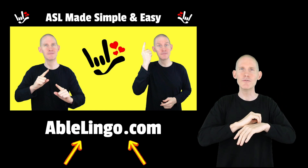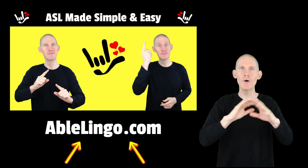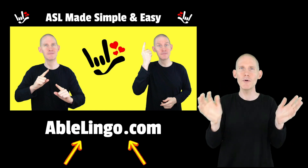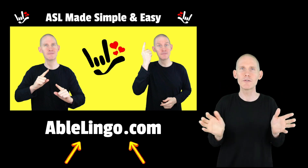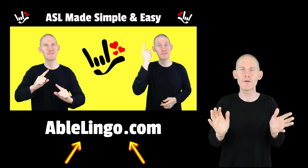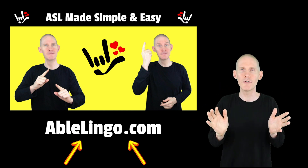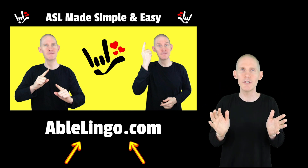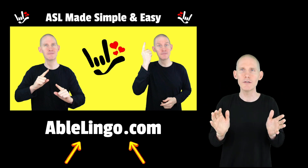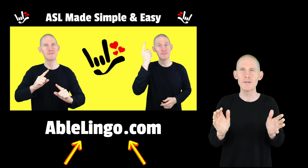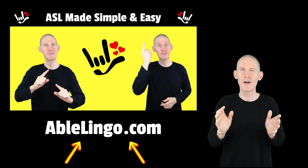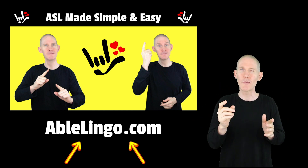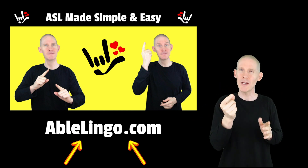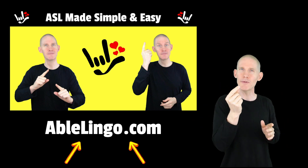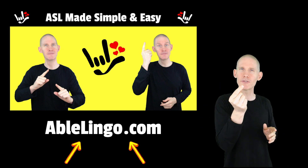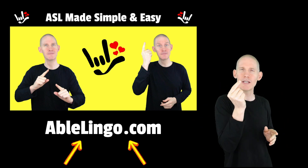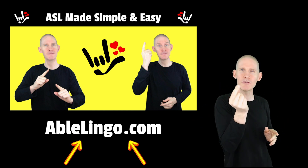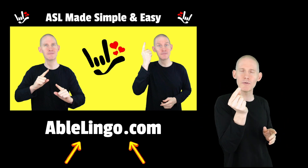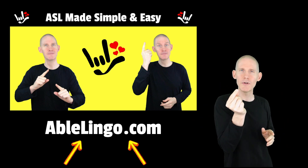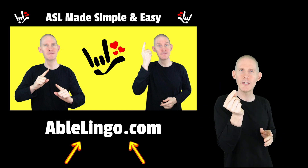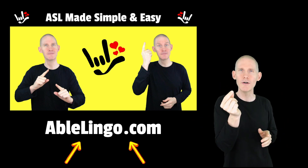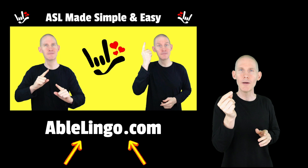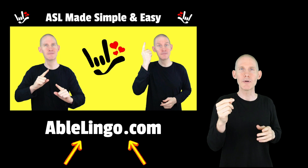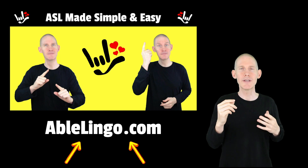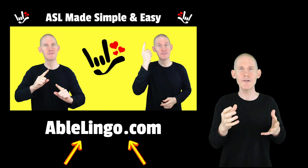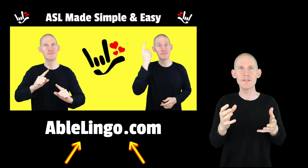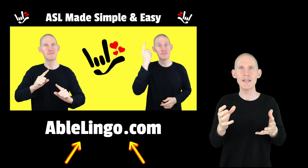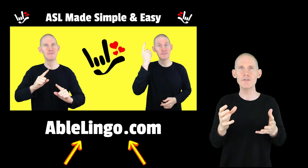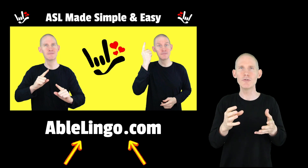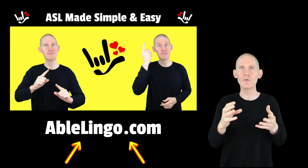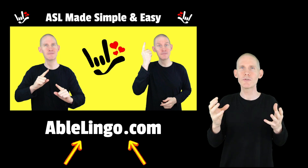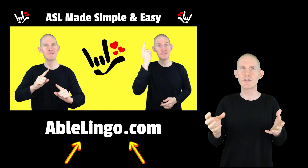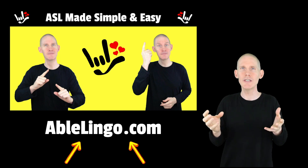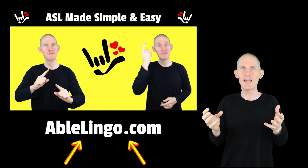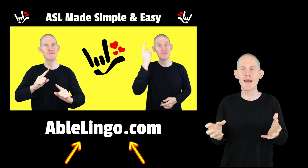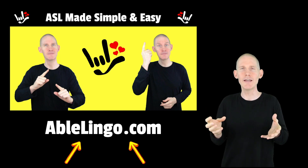no intro video, or maybe there's an intro video, but guaranteed you don't see any of the